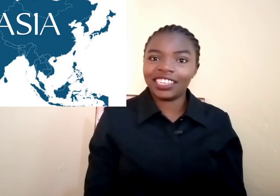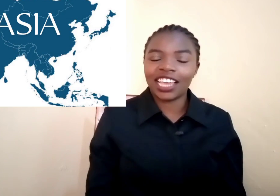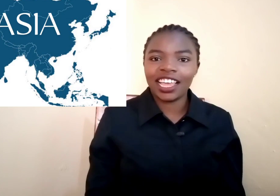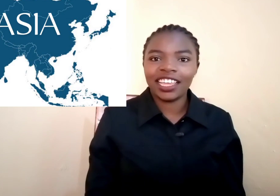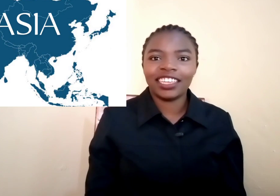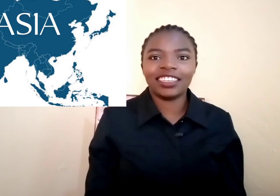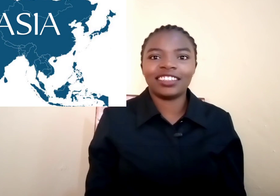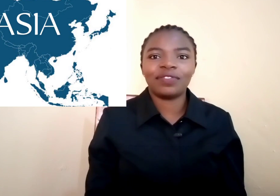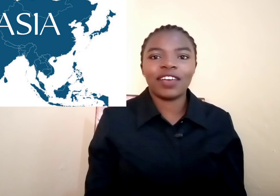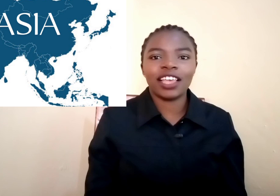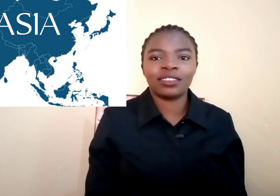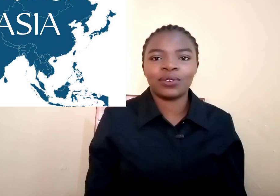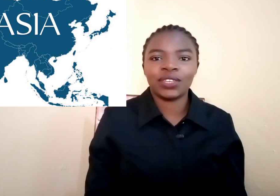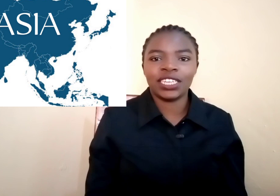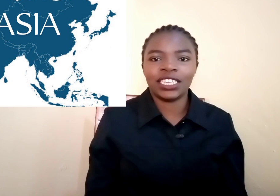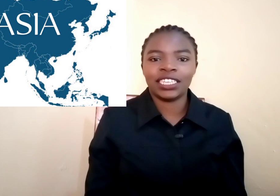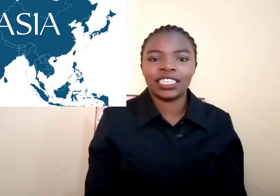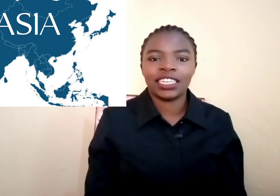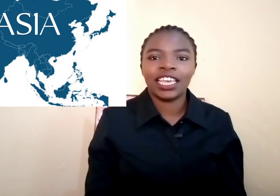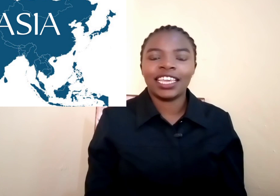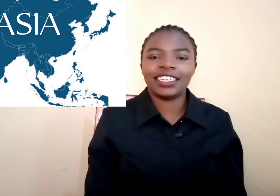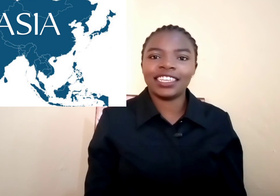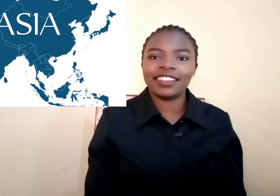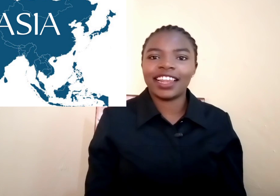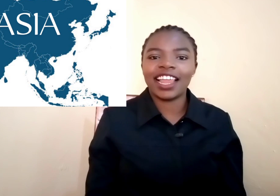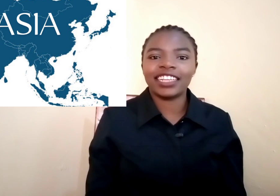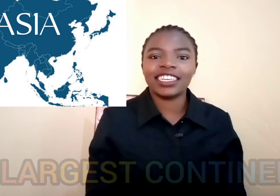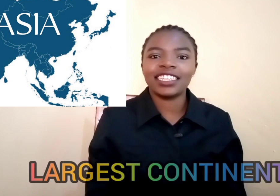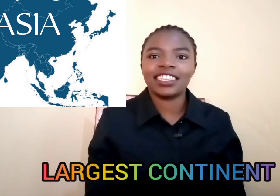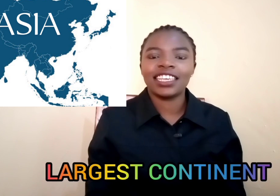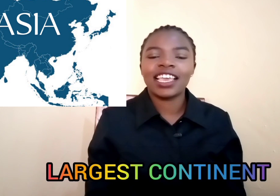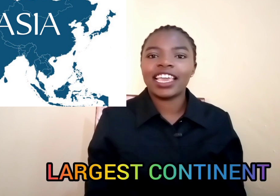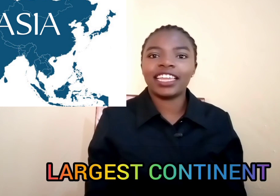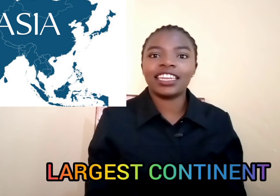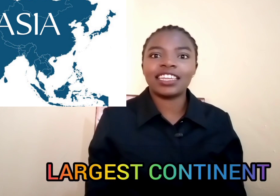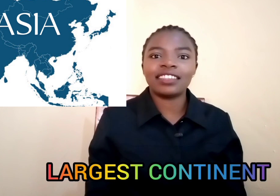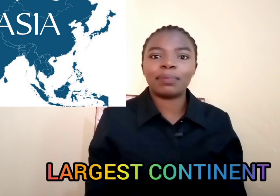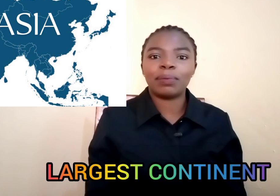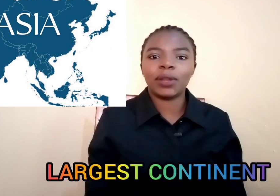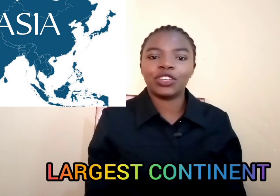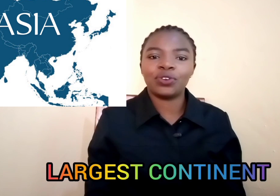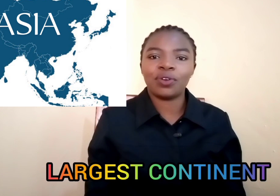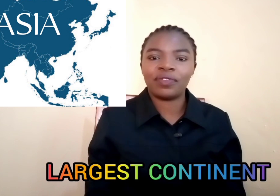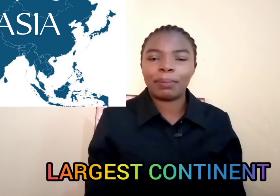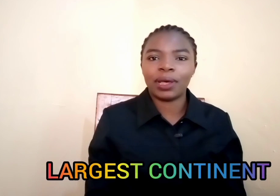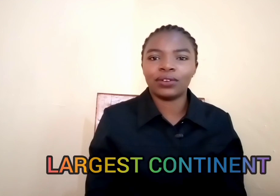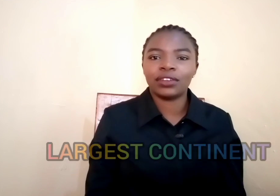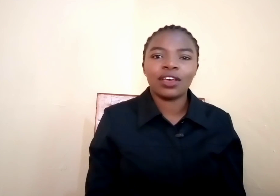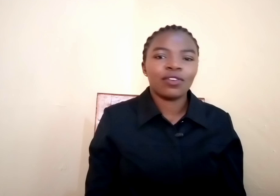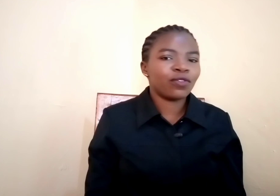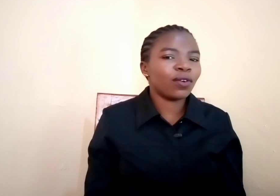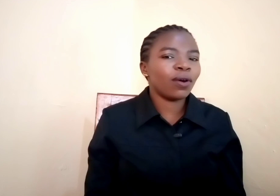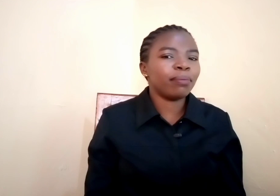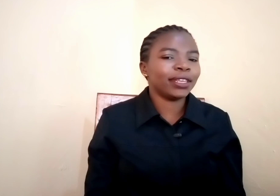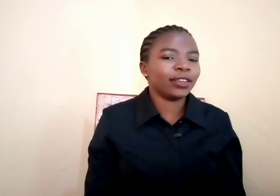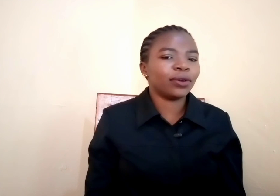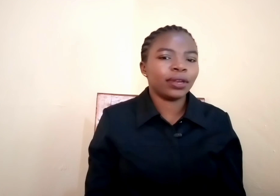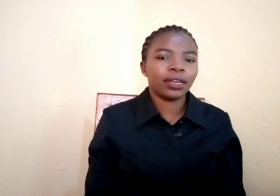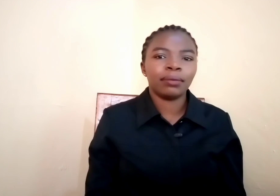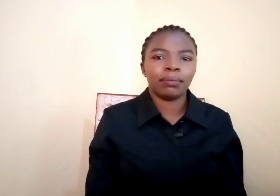Asia is the first continent. It is the largest and it has a population of about 4 billion